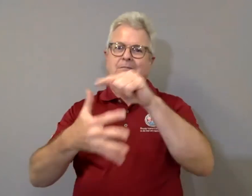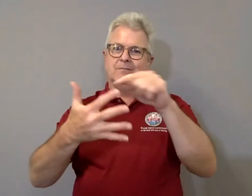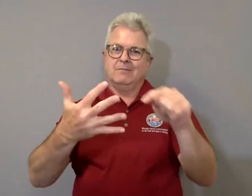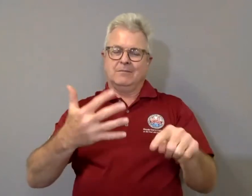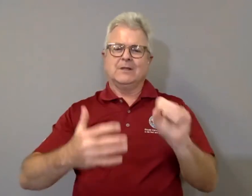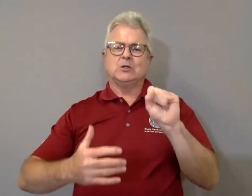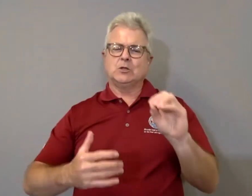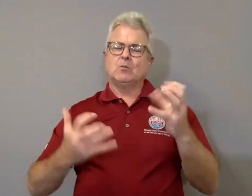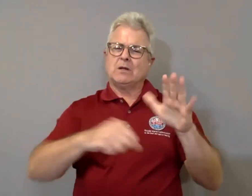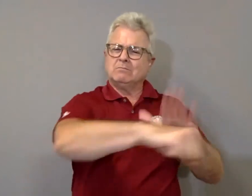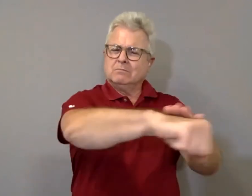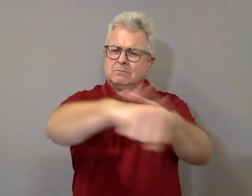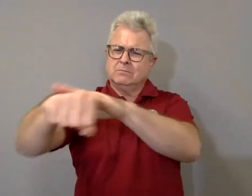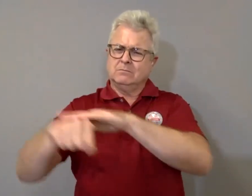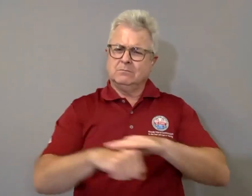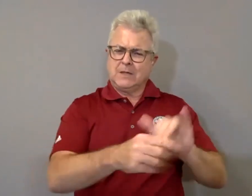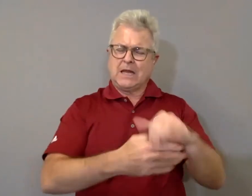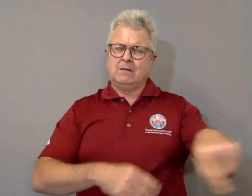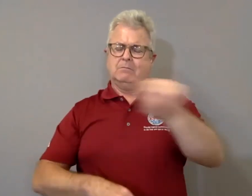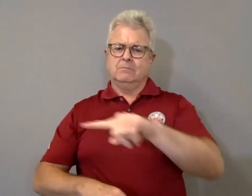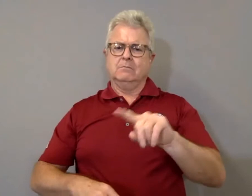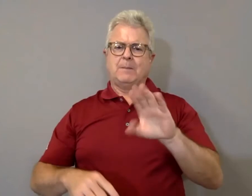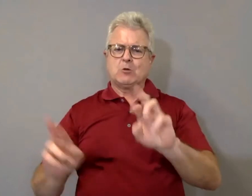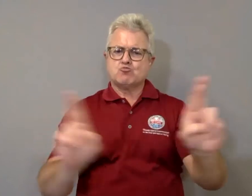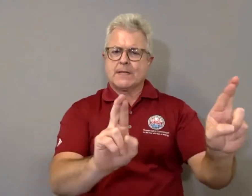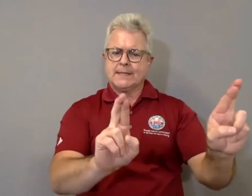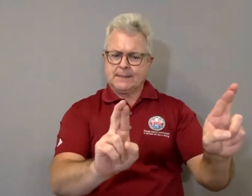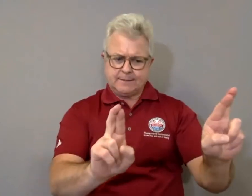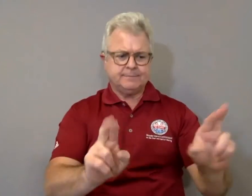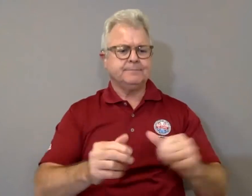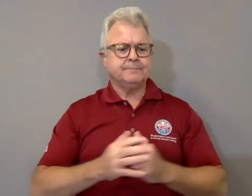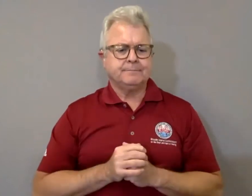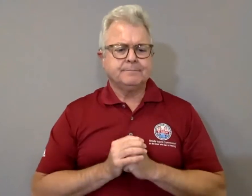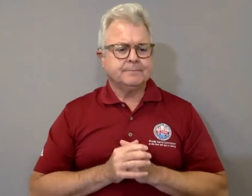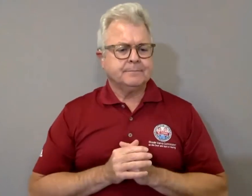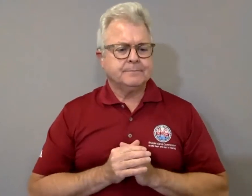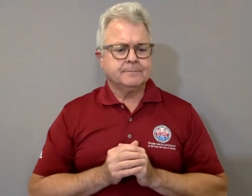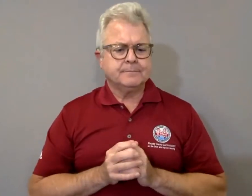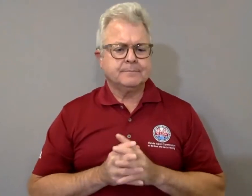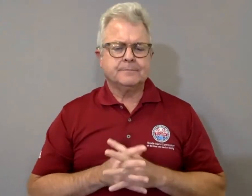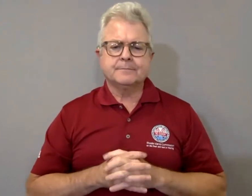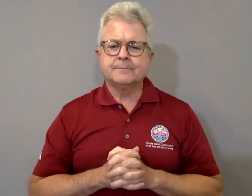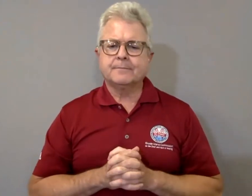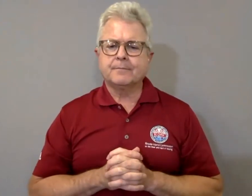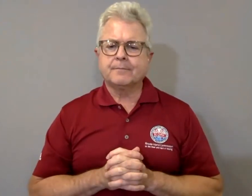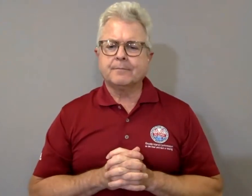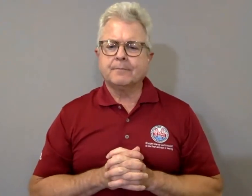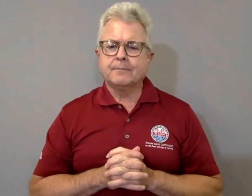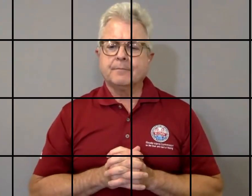to those towns in that region. So just want to put out a warning that everyone should be ready for that potential.